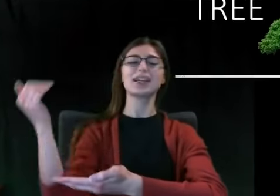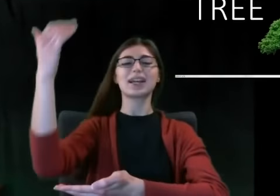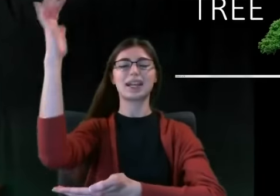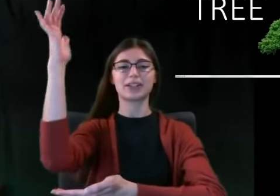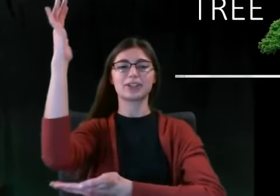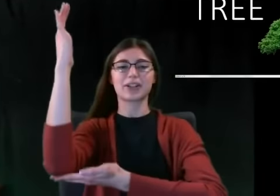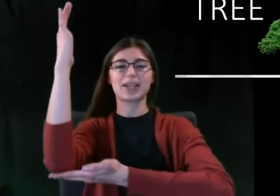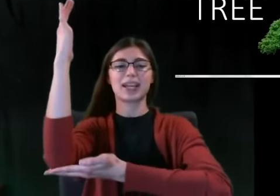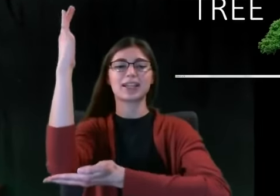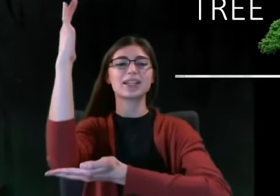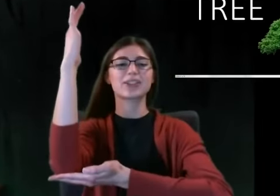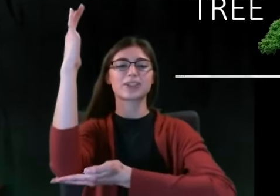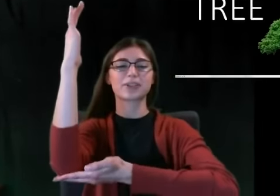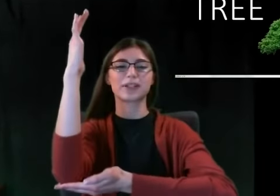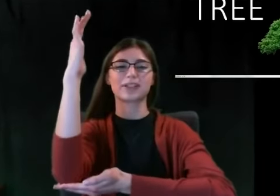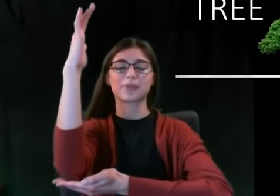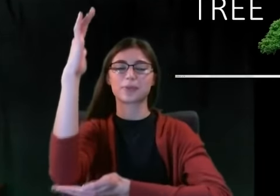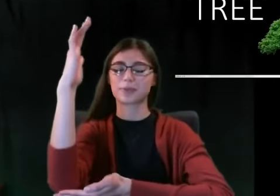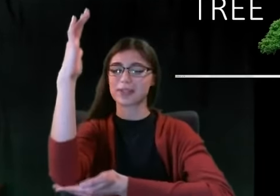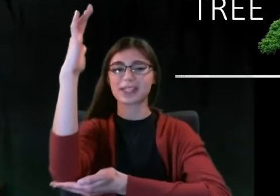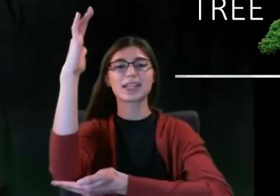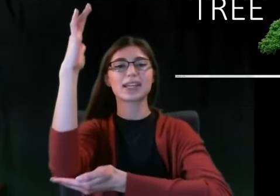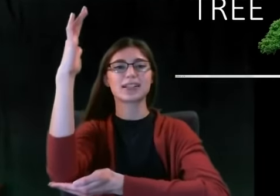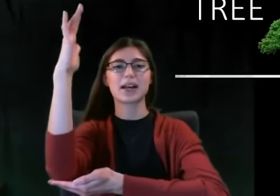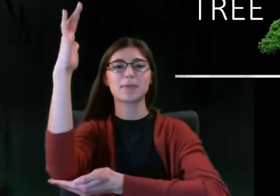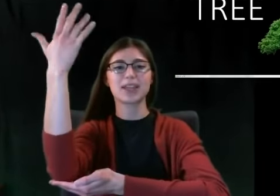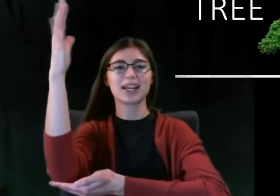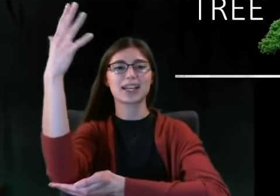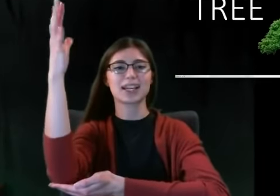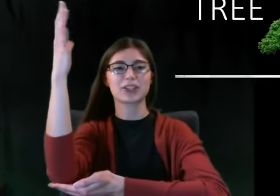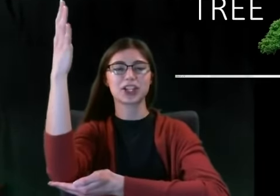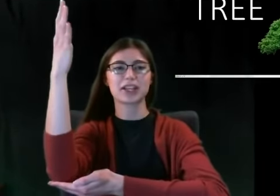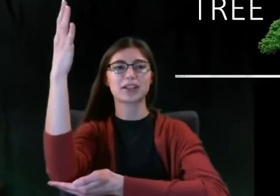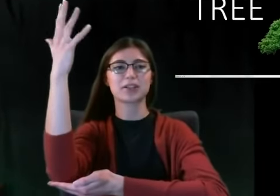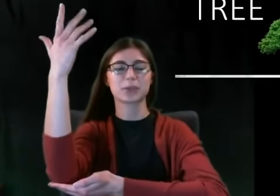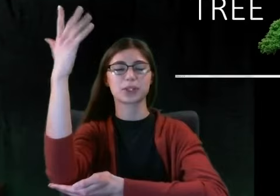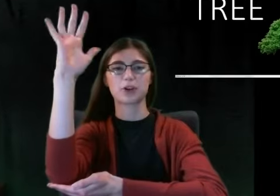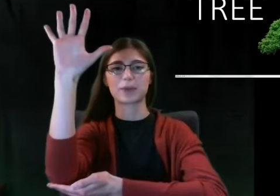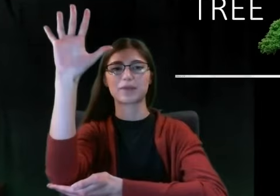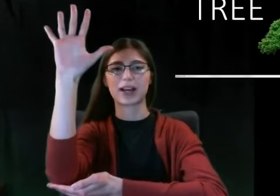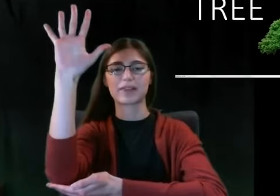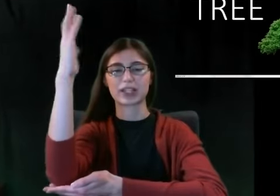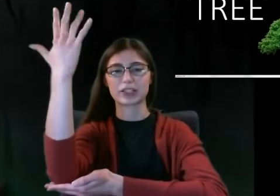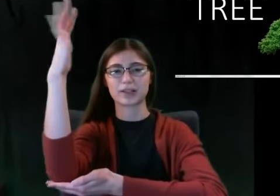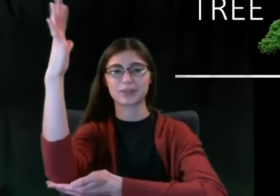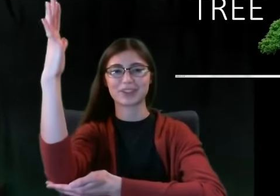And your dominant hand is just going to sit on top of that and give a shake with an open 5 hand shape. Tree.